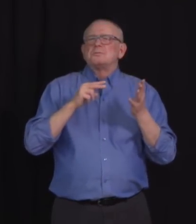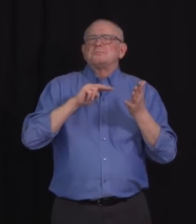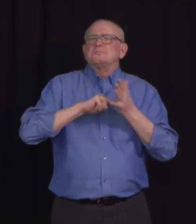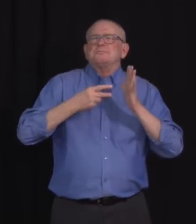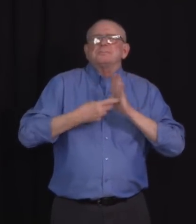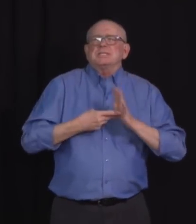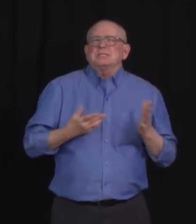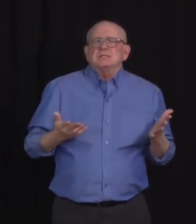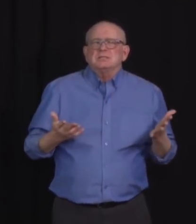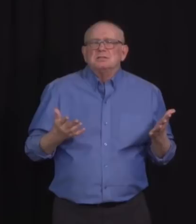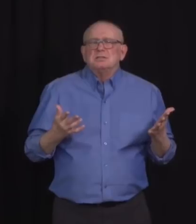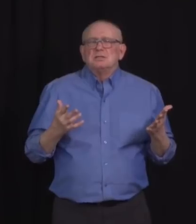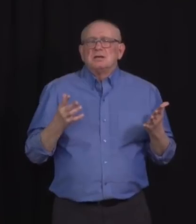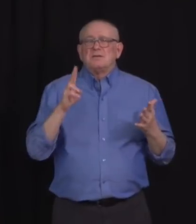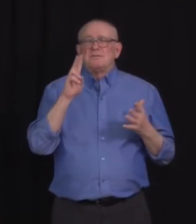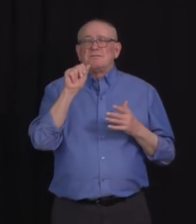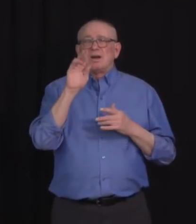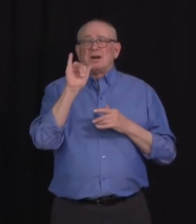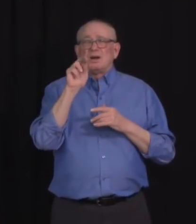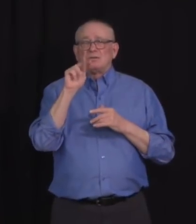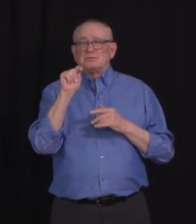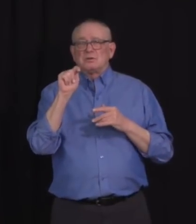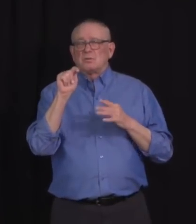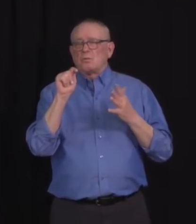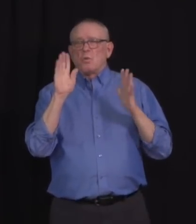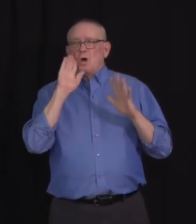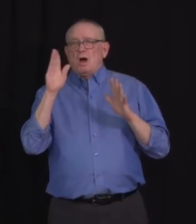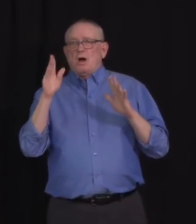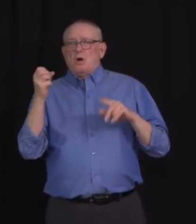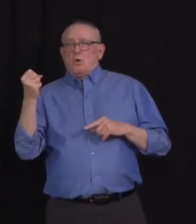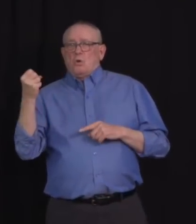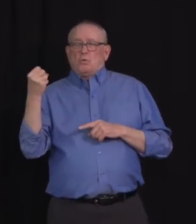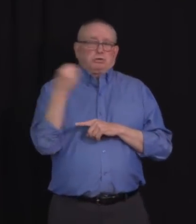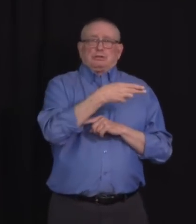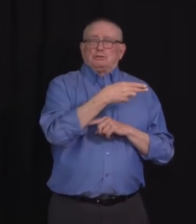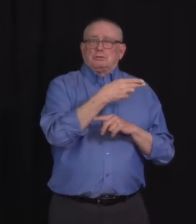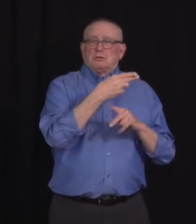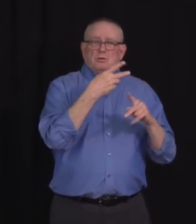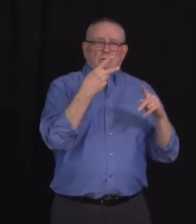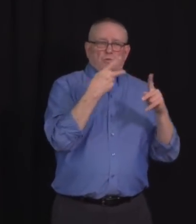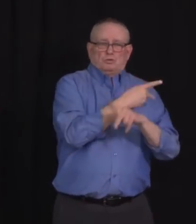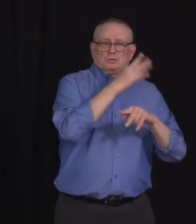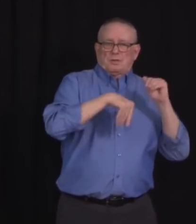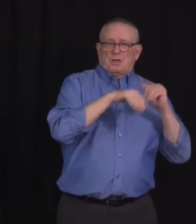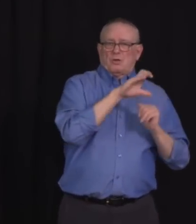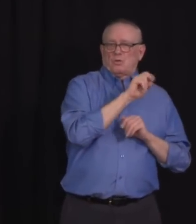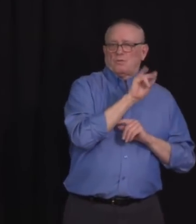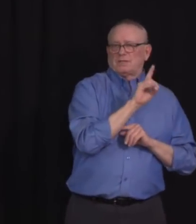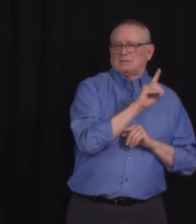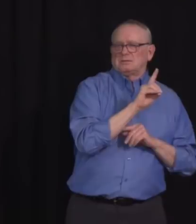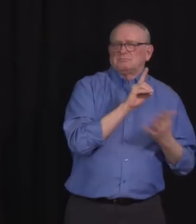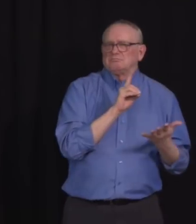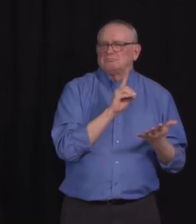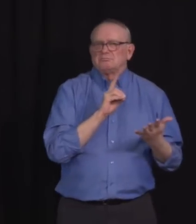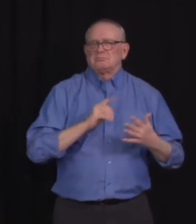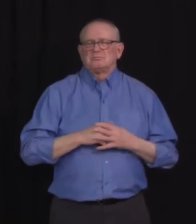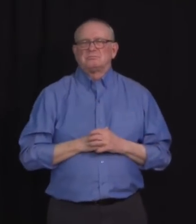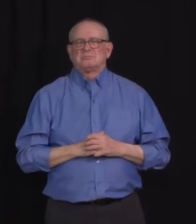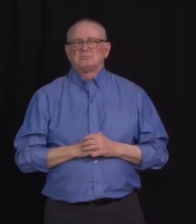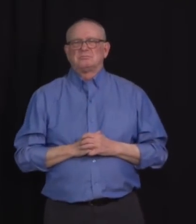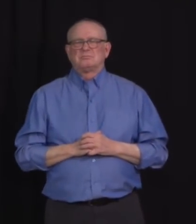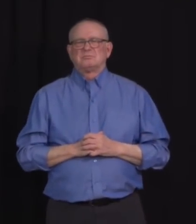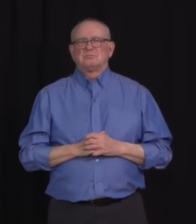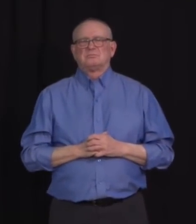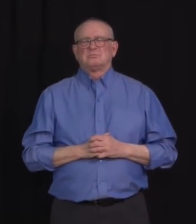The tip over to variants becoming the dominant strain will likely happen at a regional level first before it happens